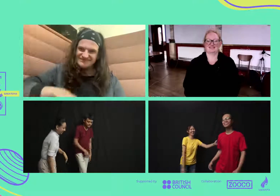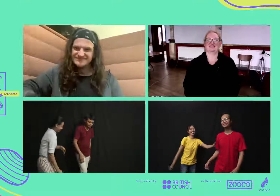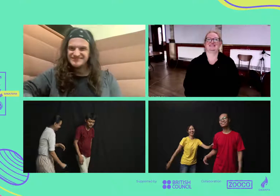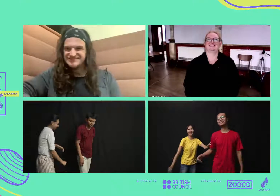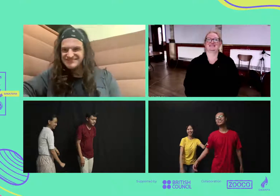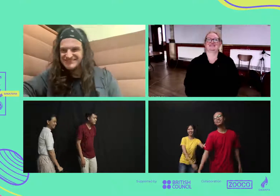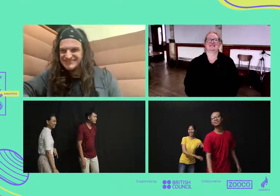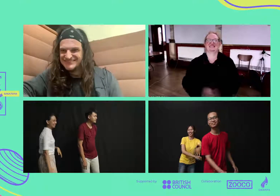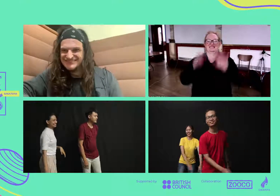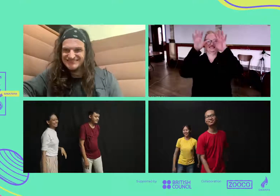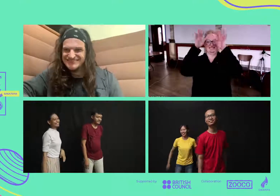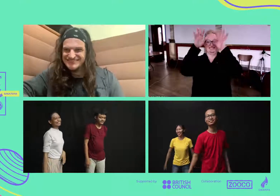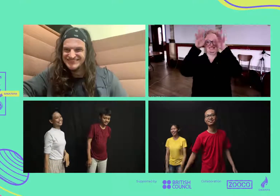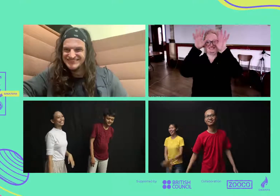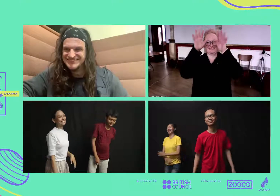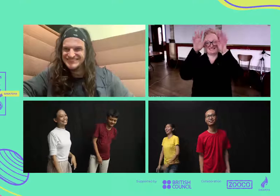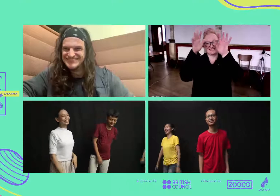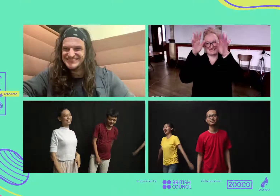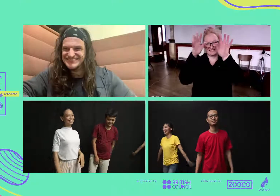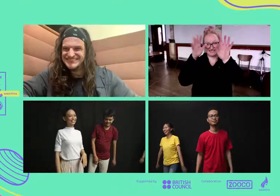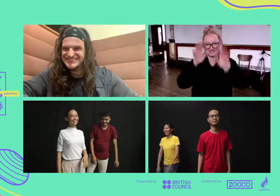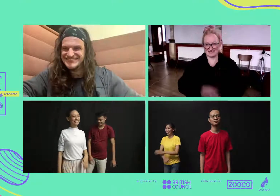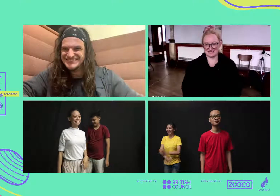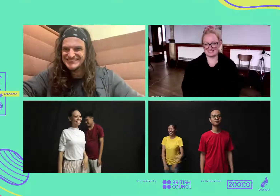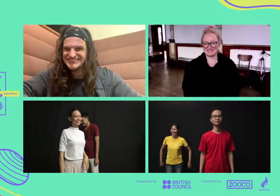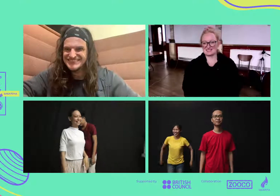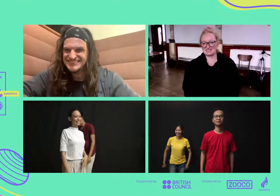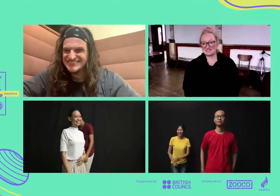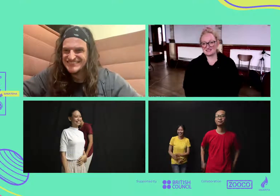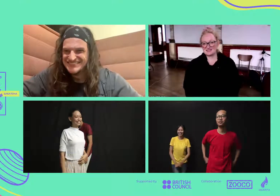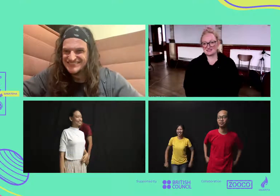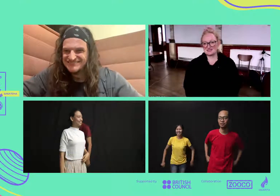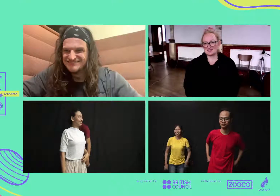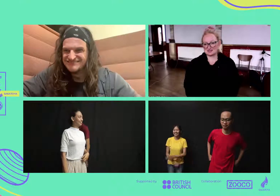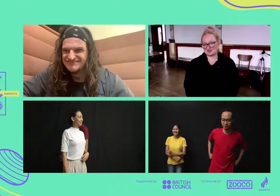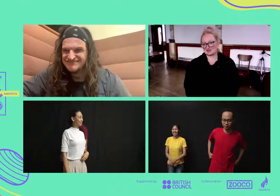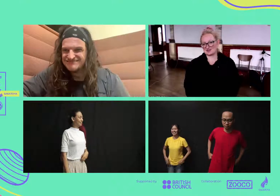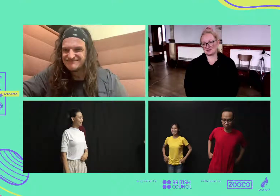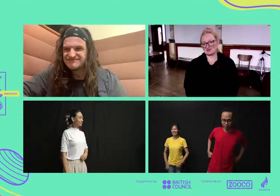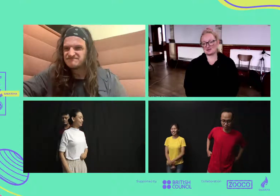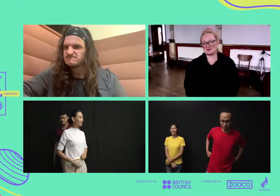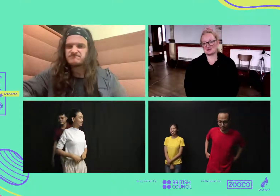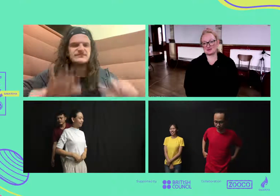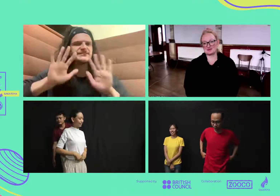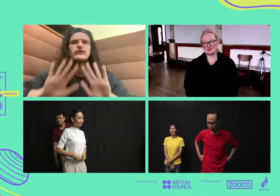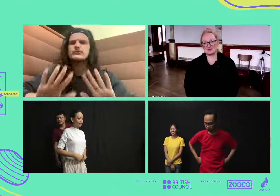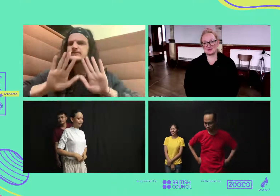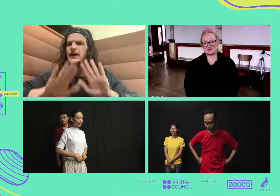Come on.